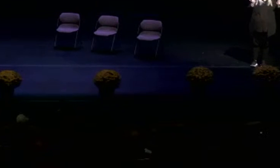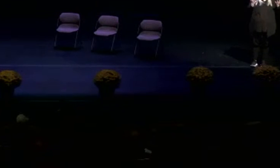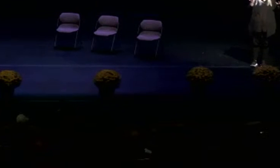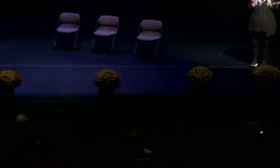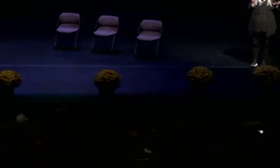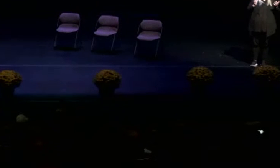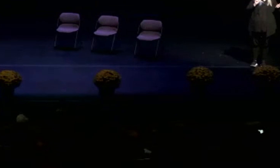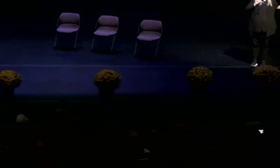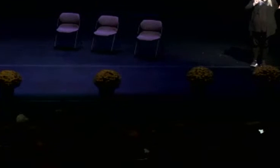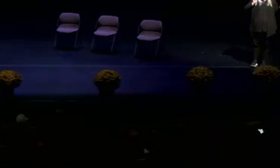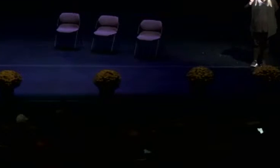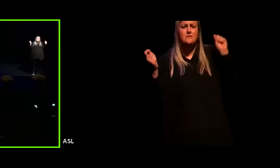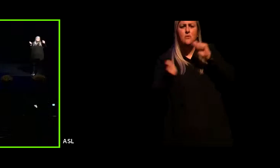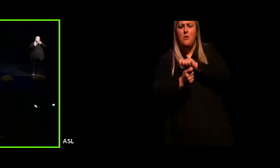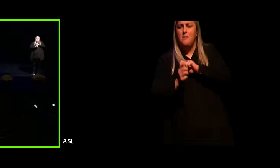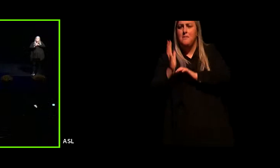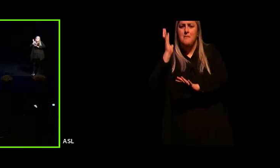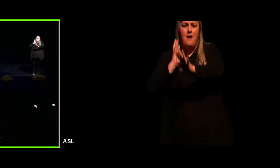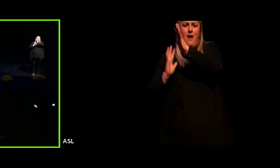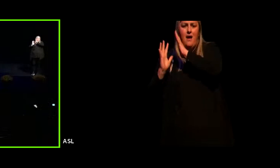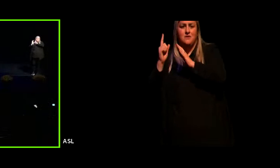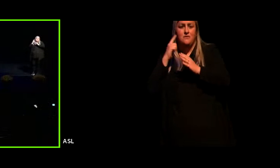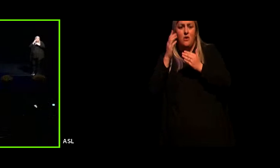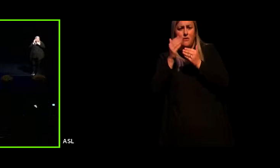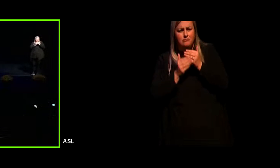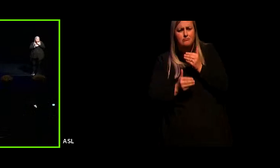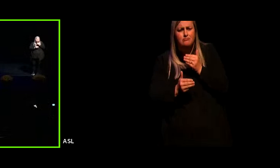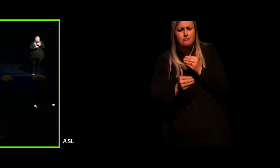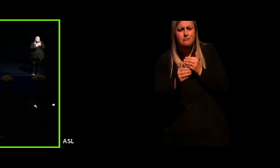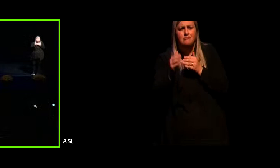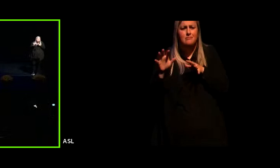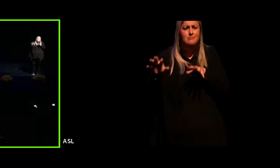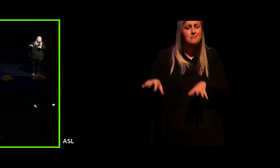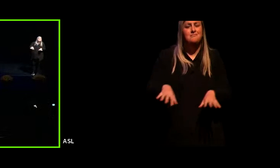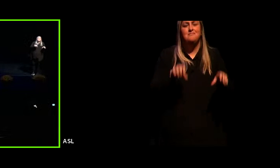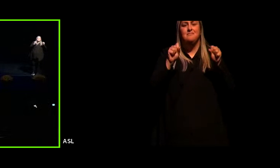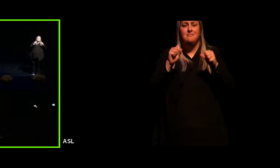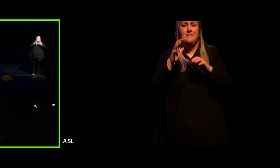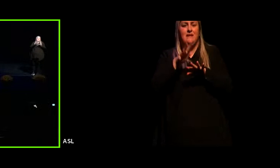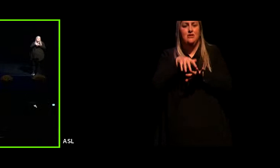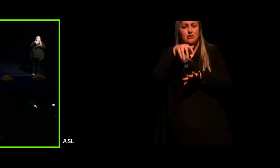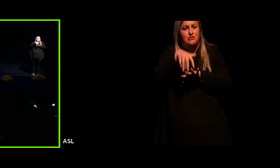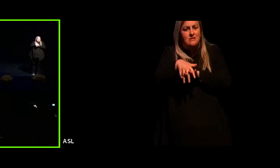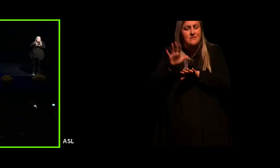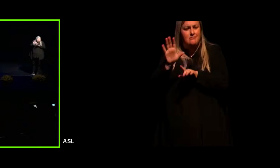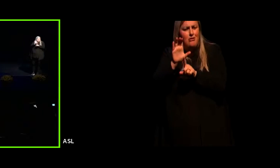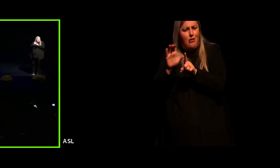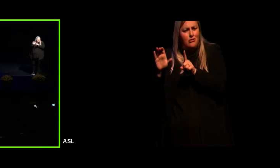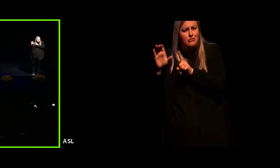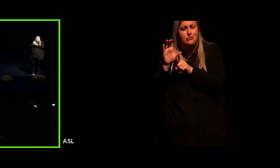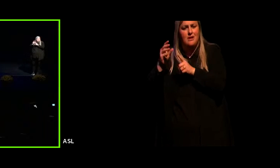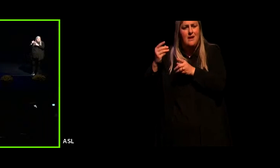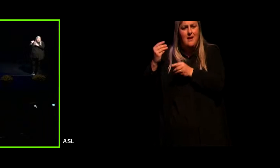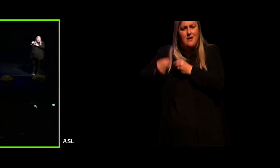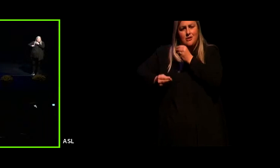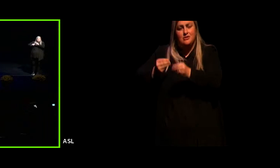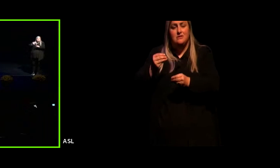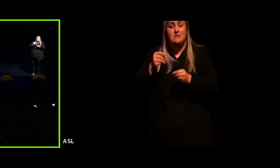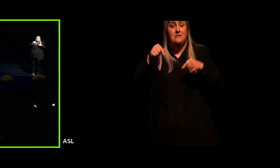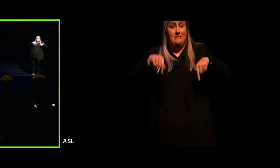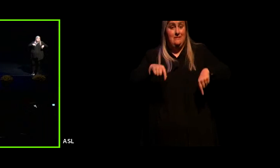Transforming the Past for the Future, Reclaiming Indigenous Cultural Heritage at the Thames Center for Fine